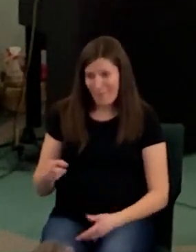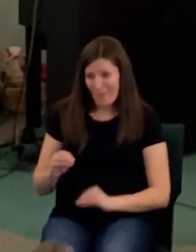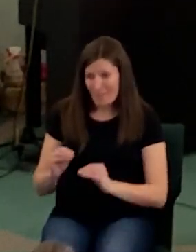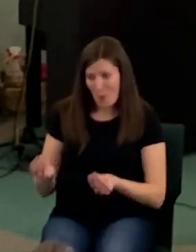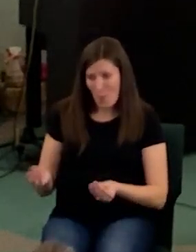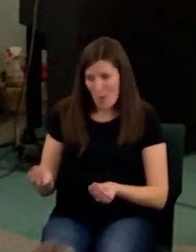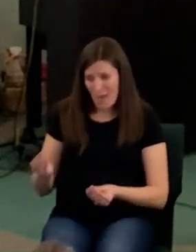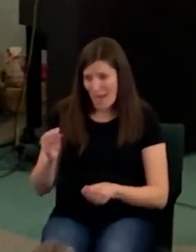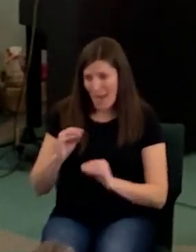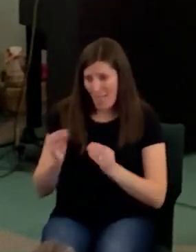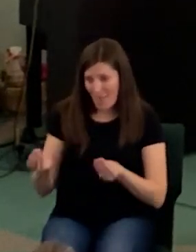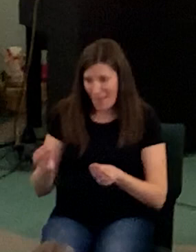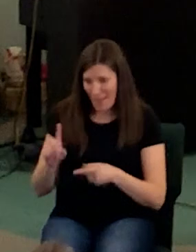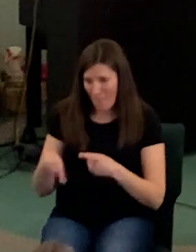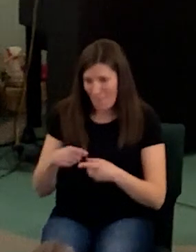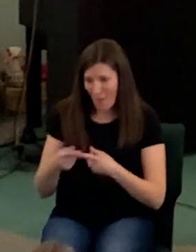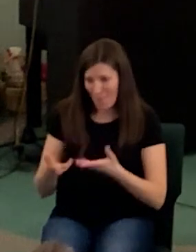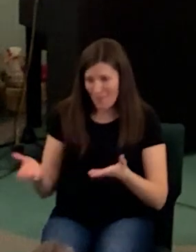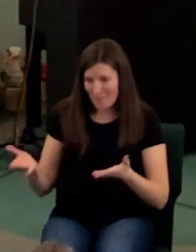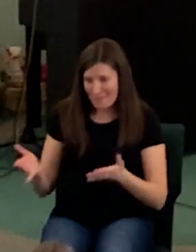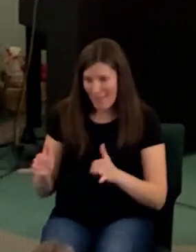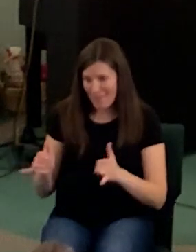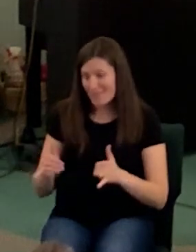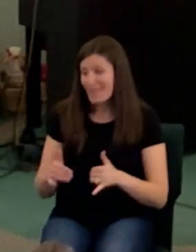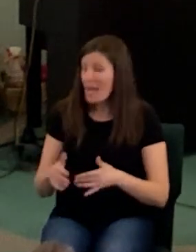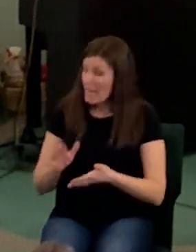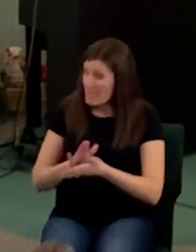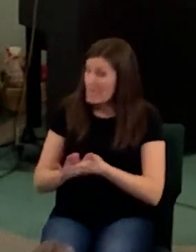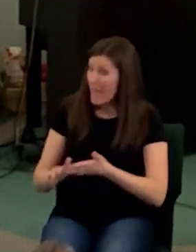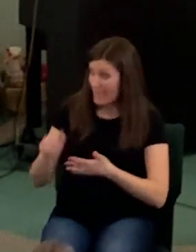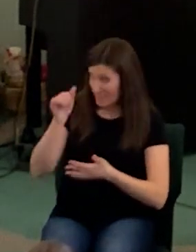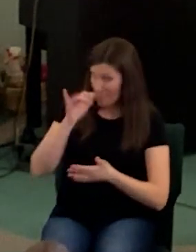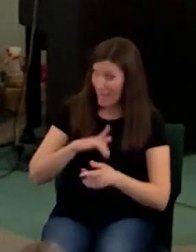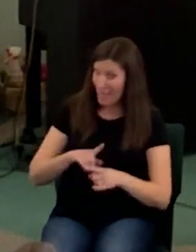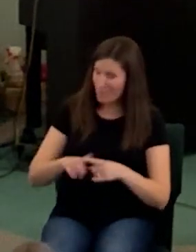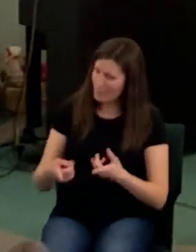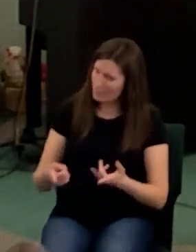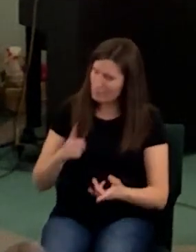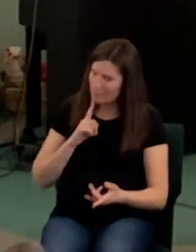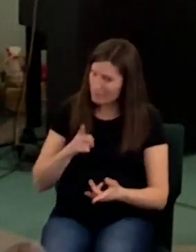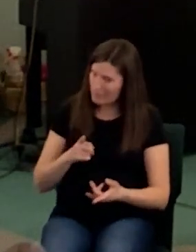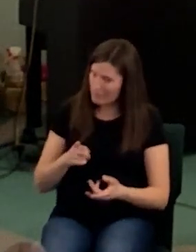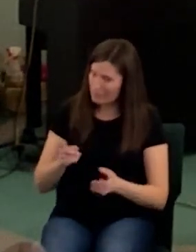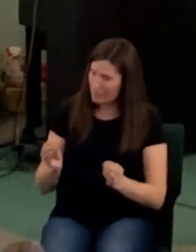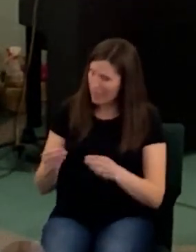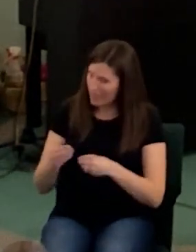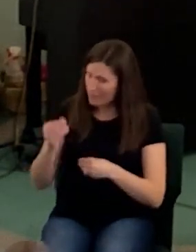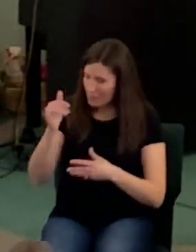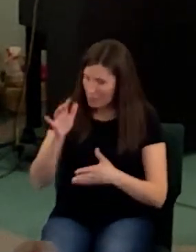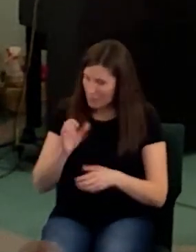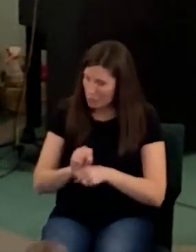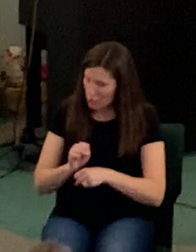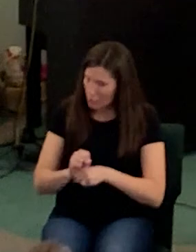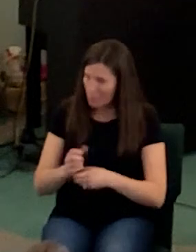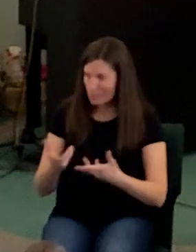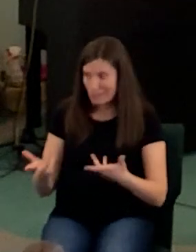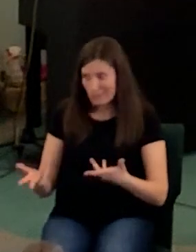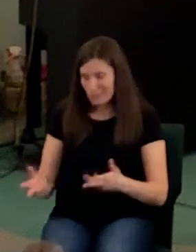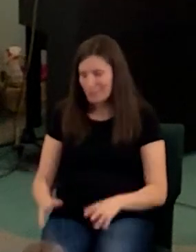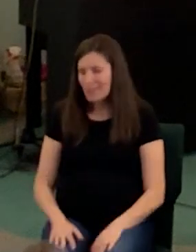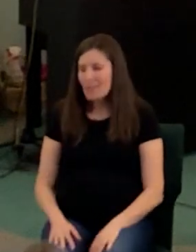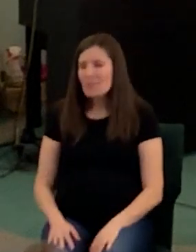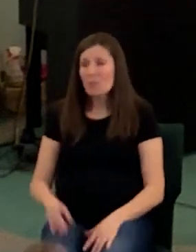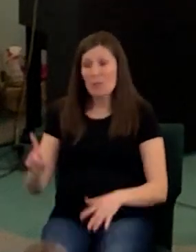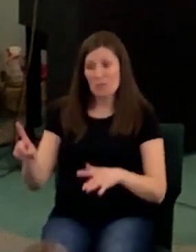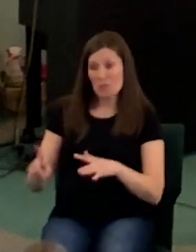only exercise was running the remote. I knew this guy, sweet guy, but I wasn't really expecting a whole lot of help. So he shows up, of course,